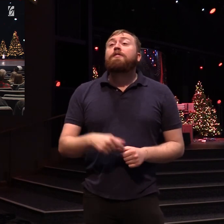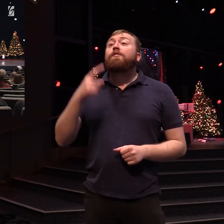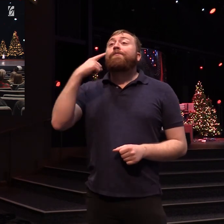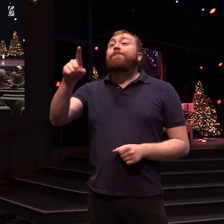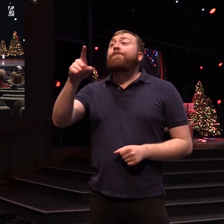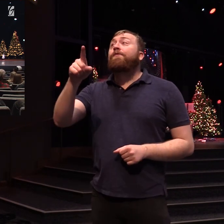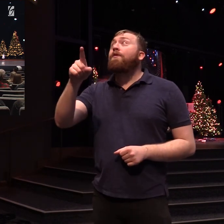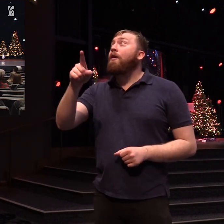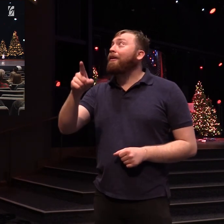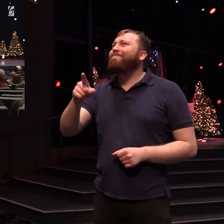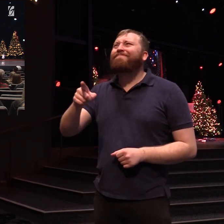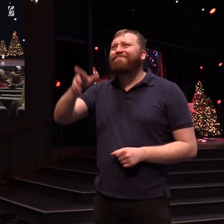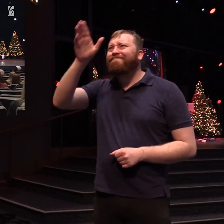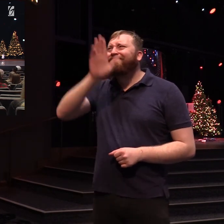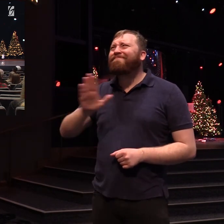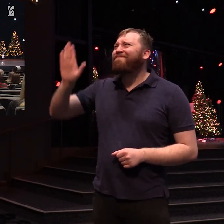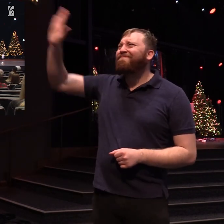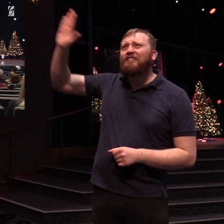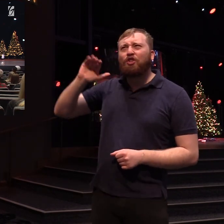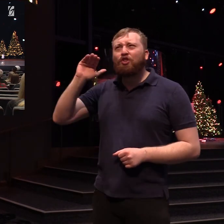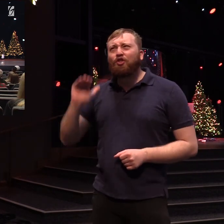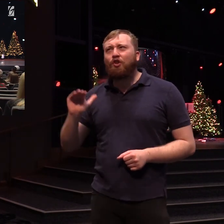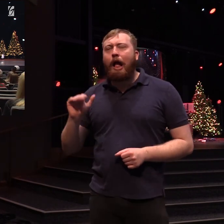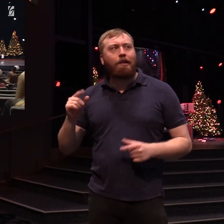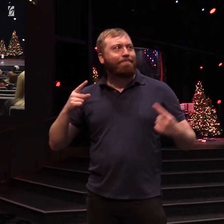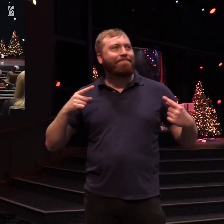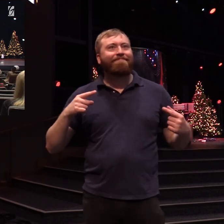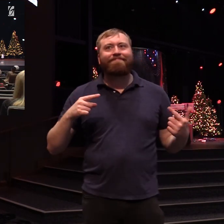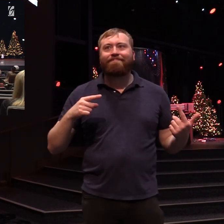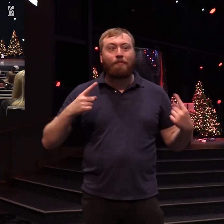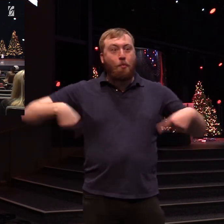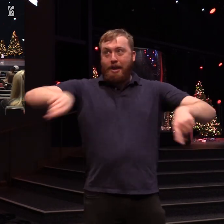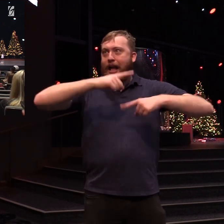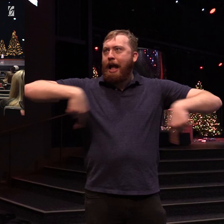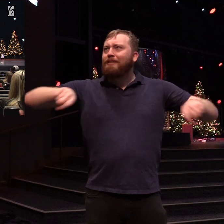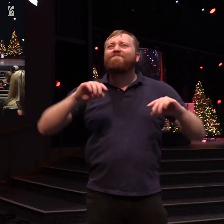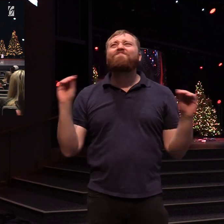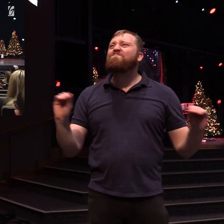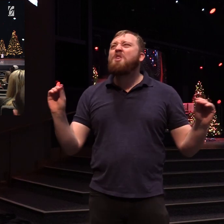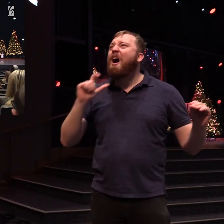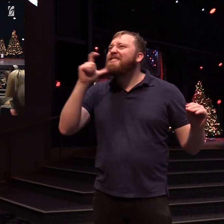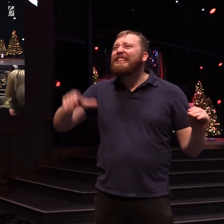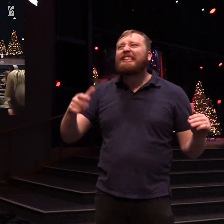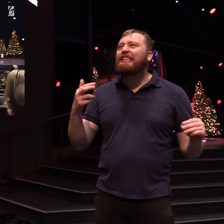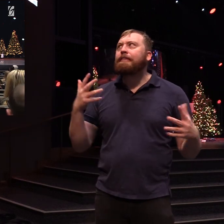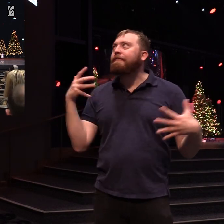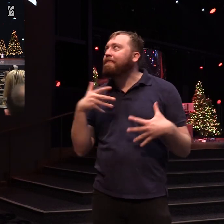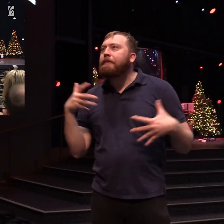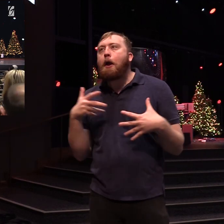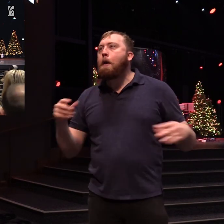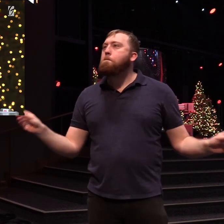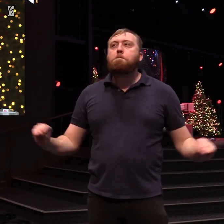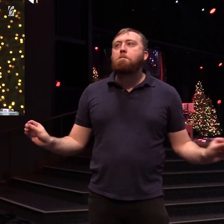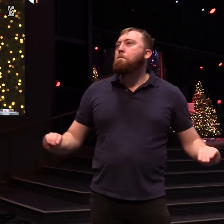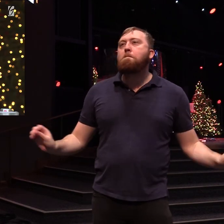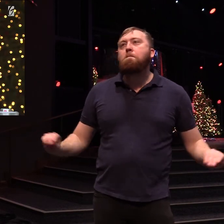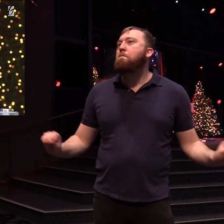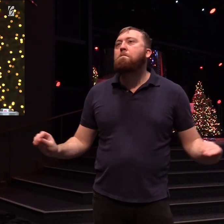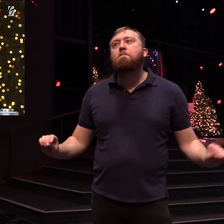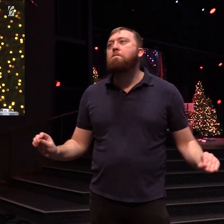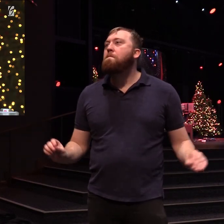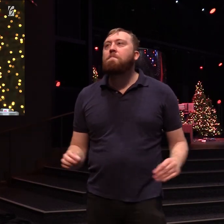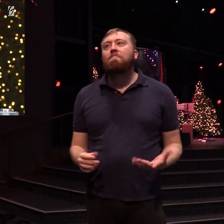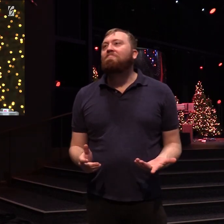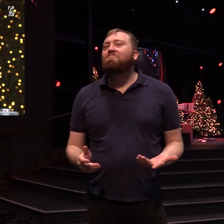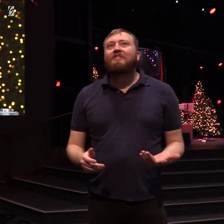of God, dear friend. For the child of God, there is no reason to fear the future. There is no reason